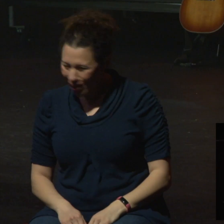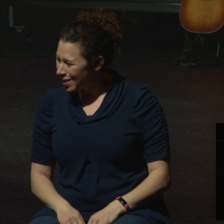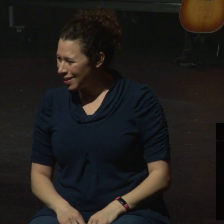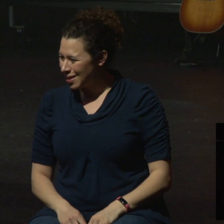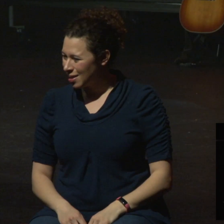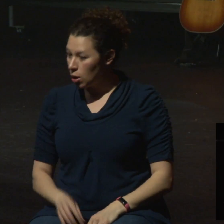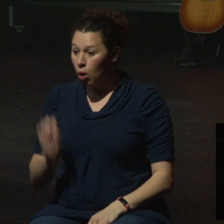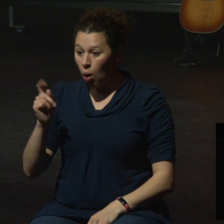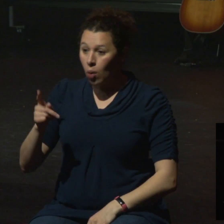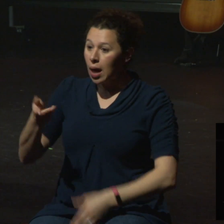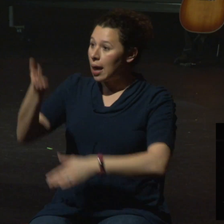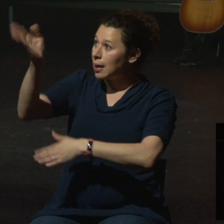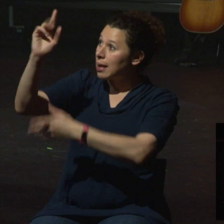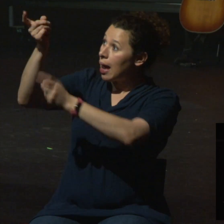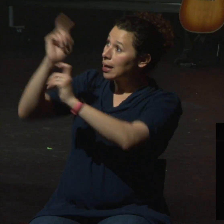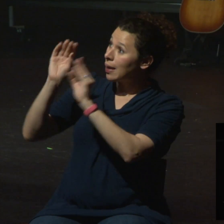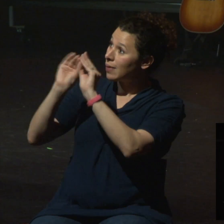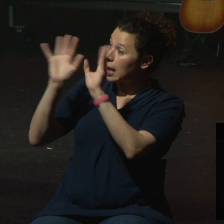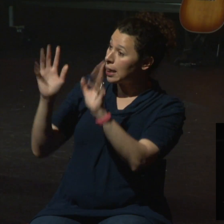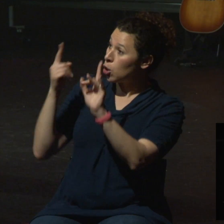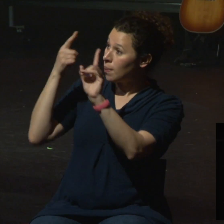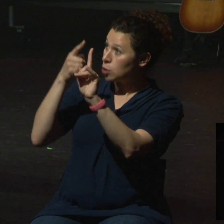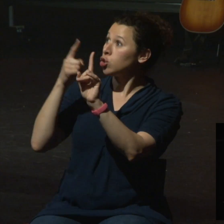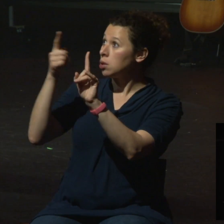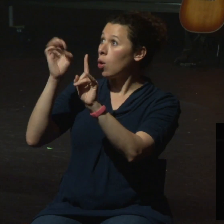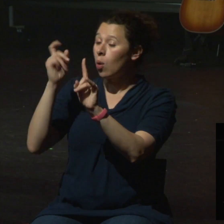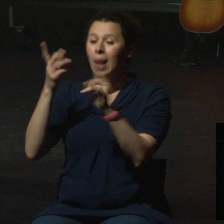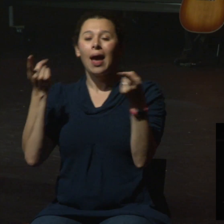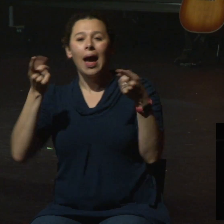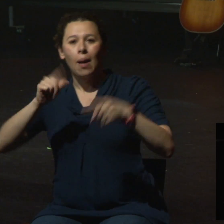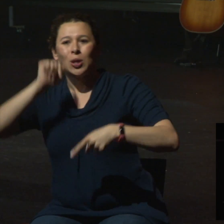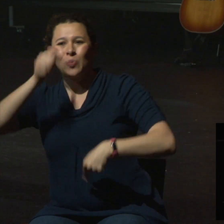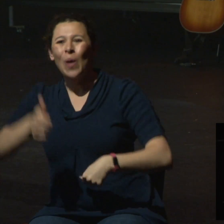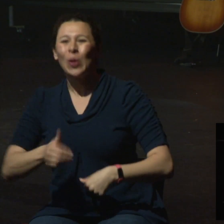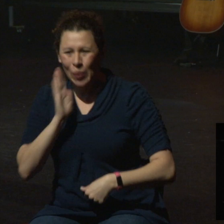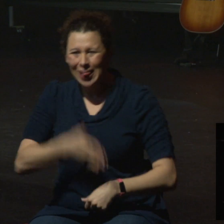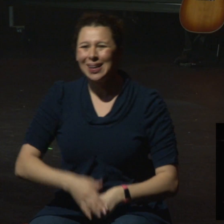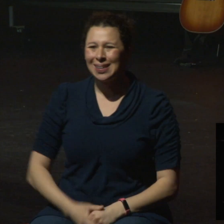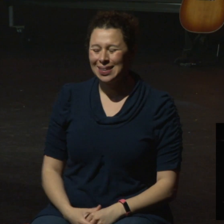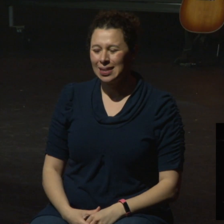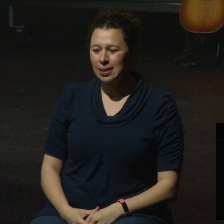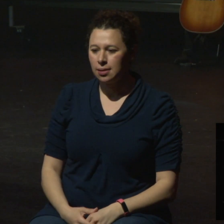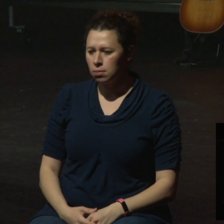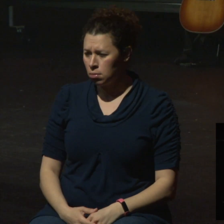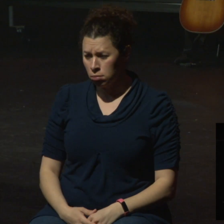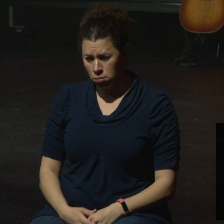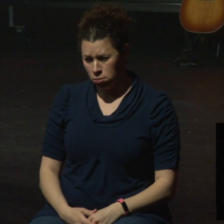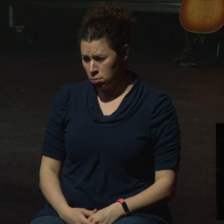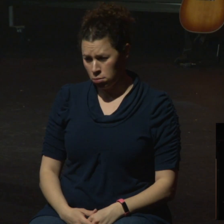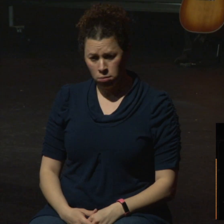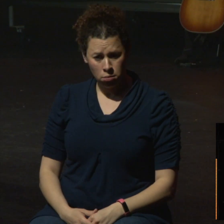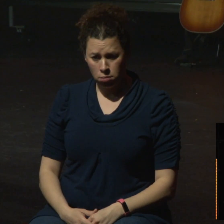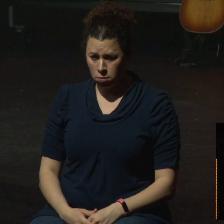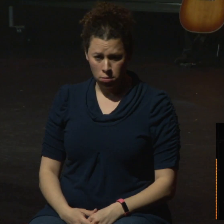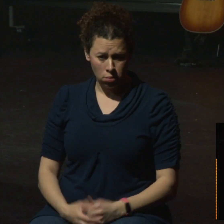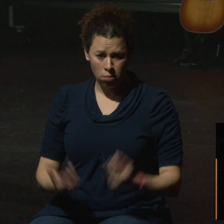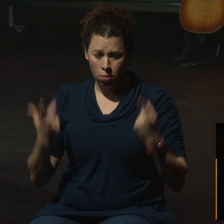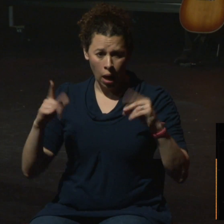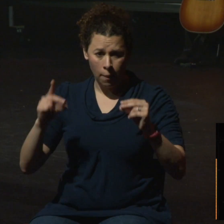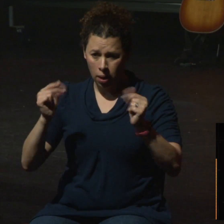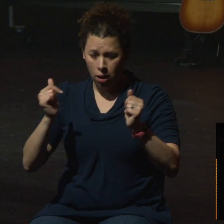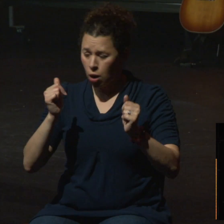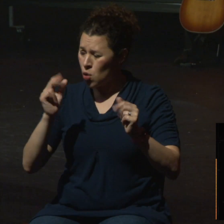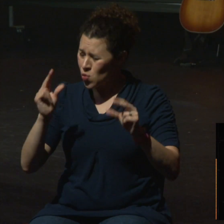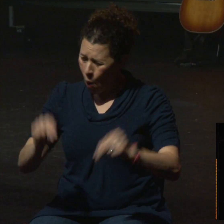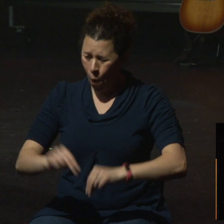that it's going to happen overnight. That's not always the case. It's not going to happen instantly. But